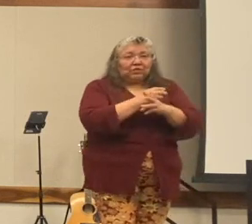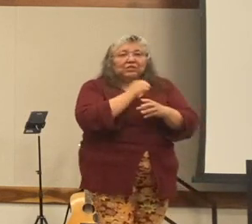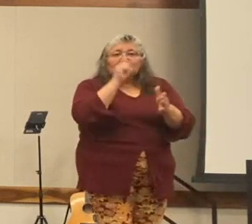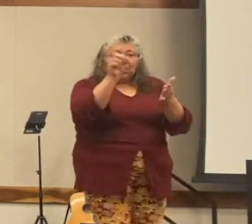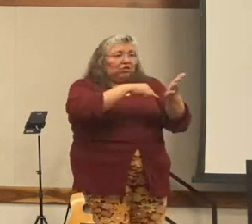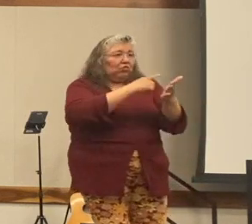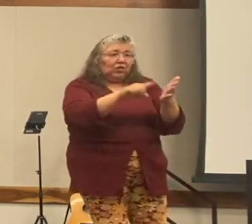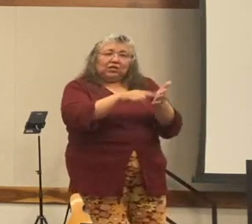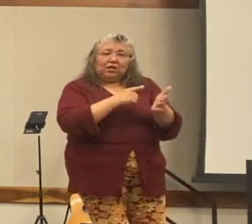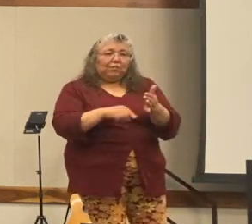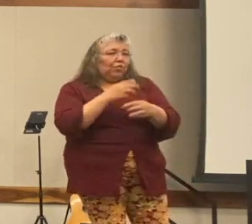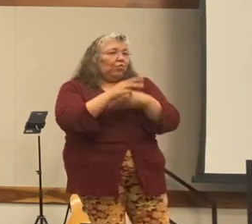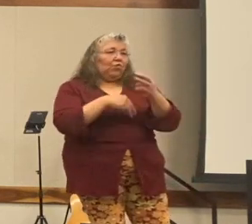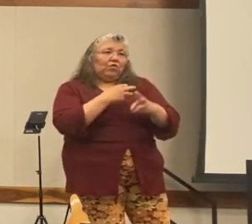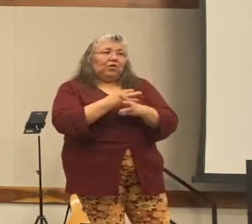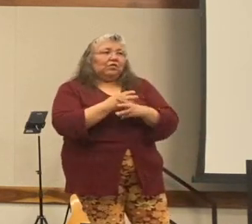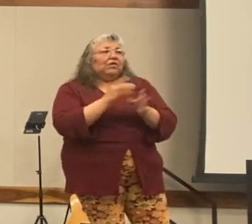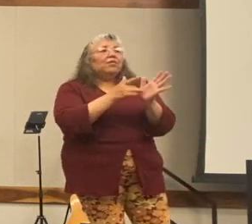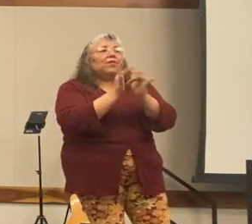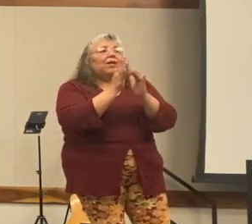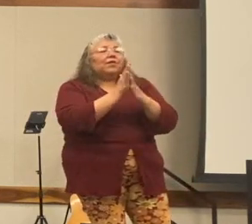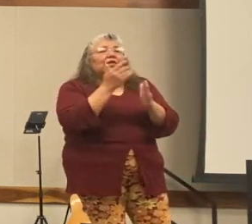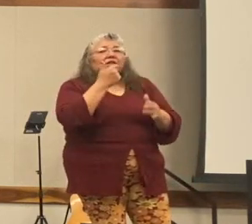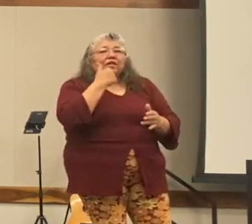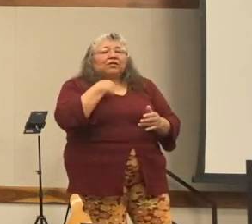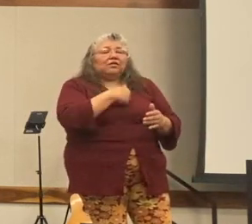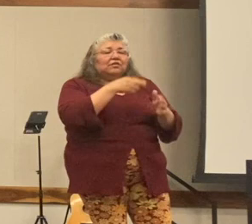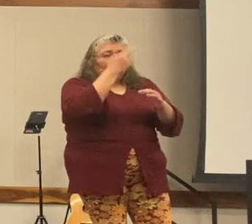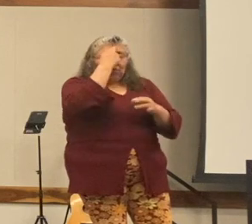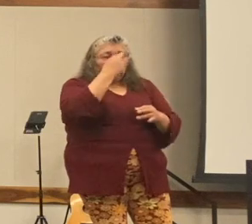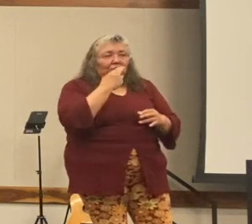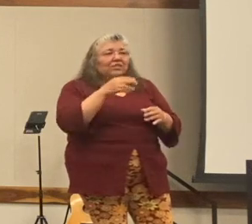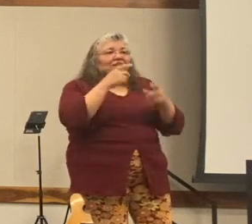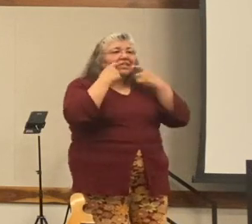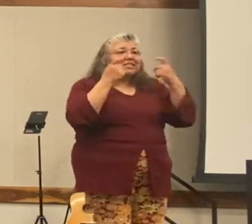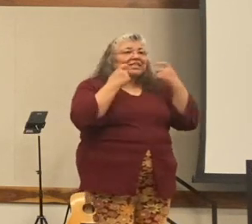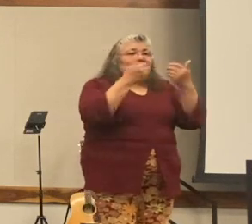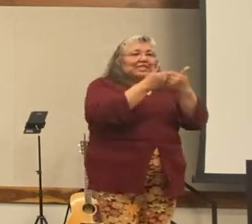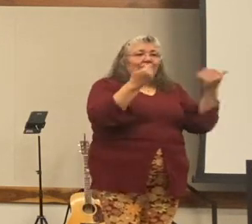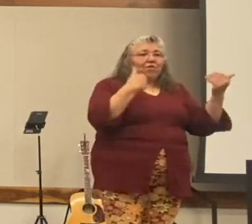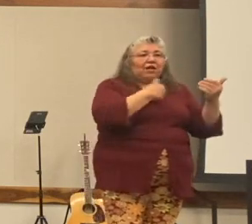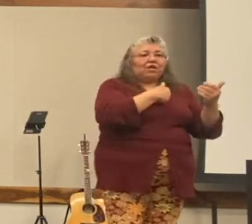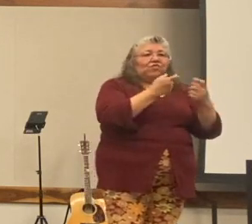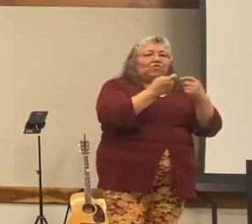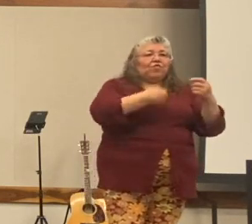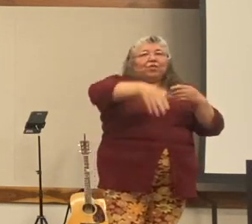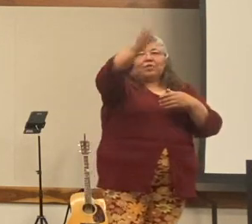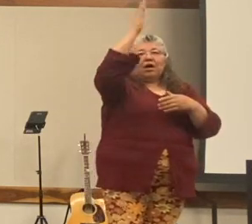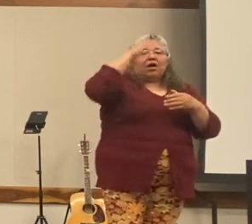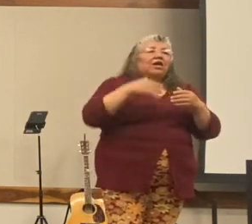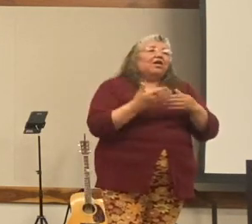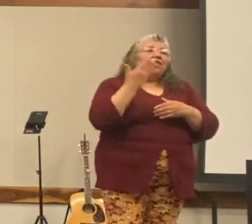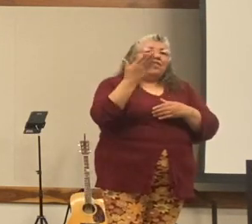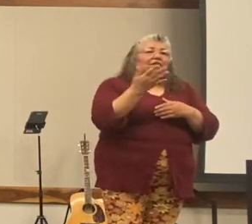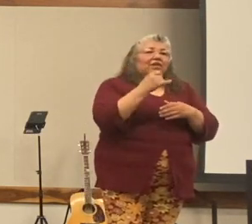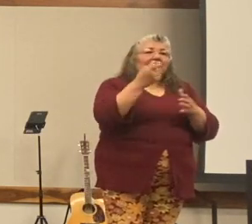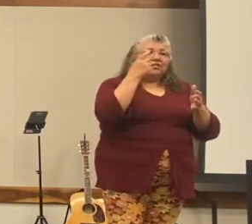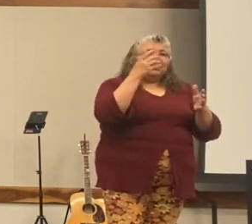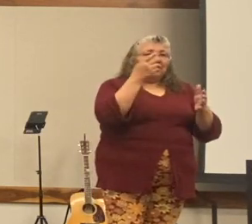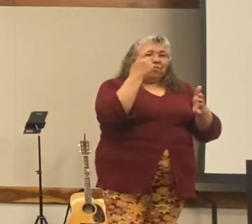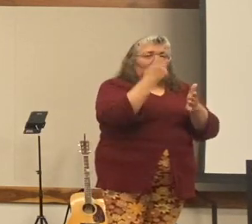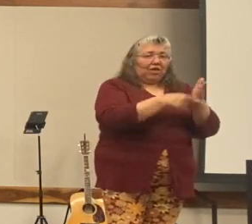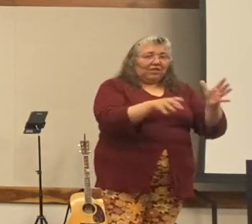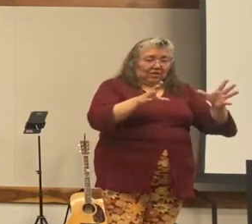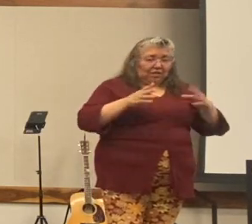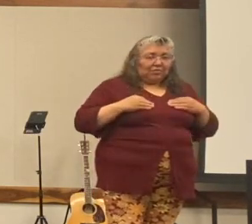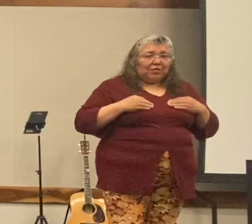to condemn the world. The Bible tells us in Romans that sin separates us from God and that there is a price that has to